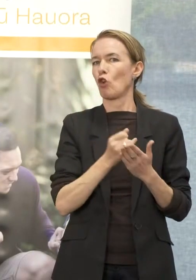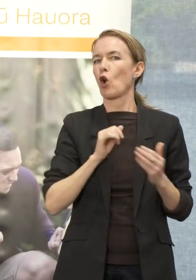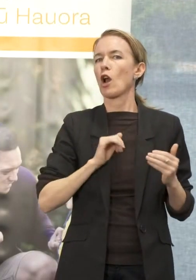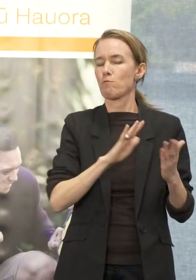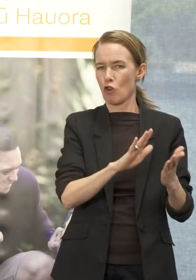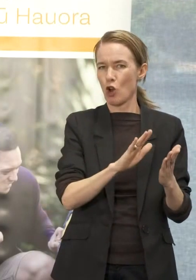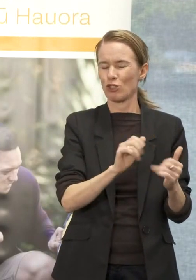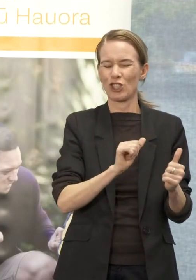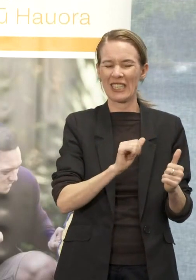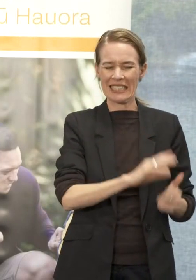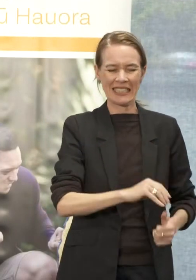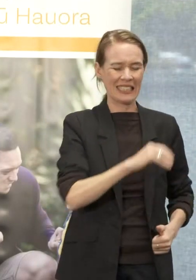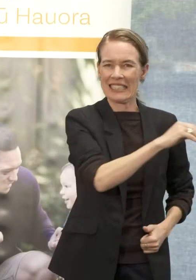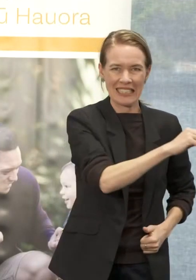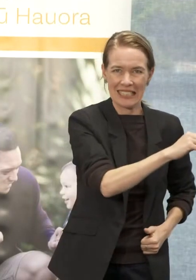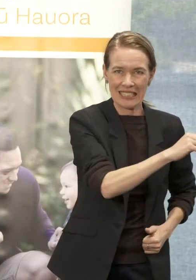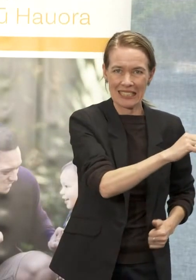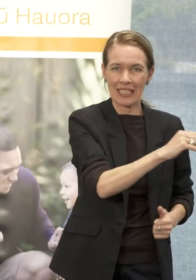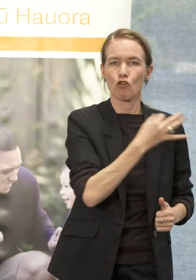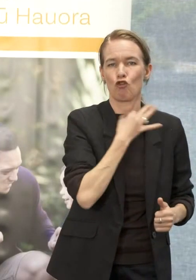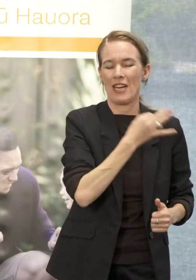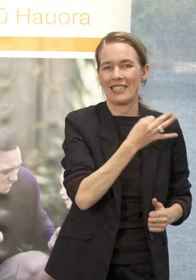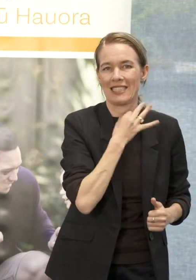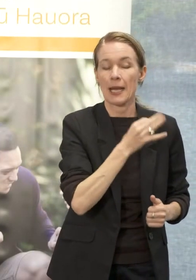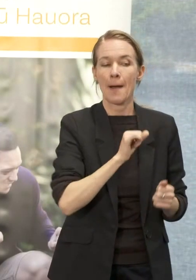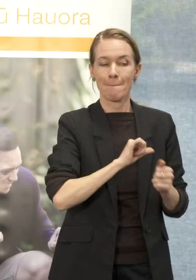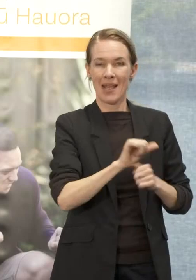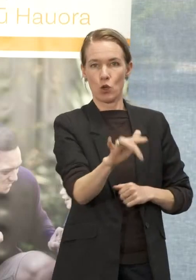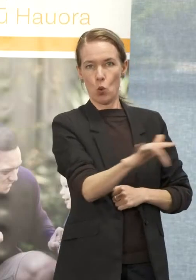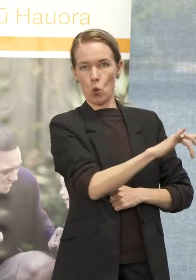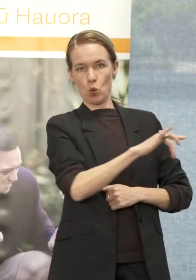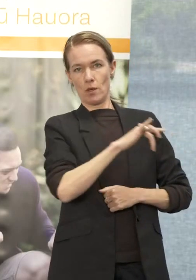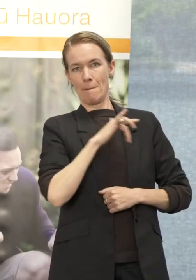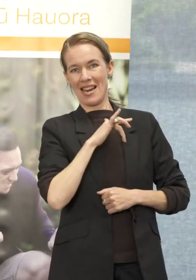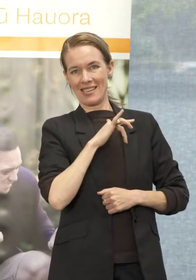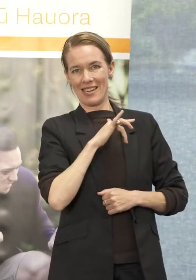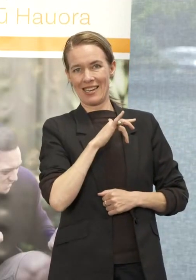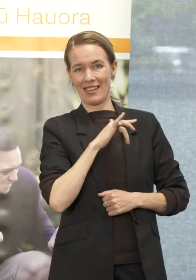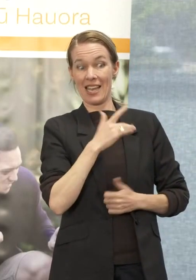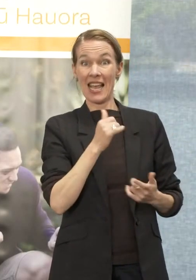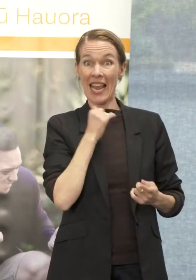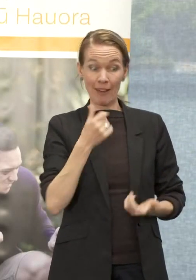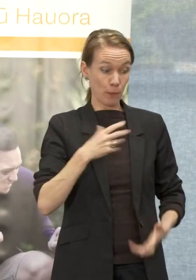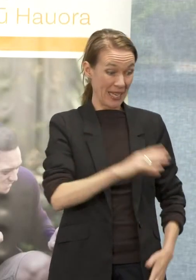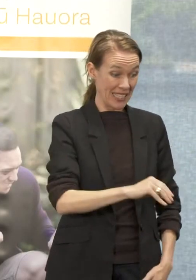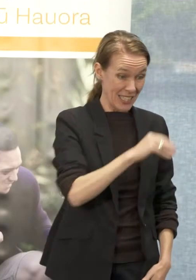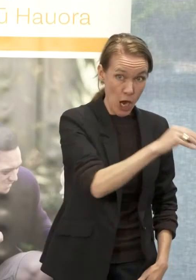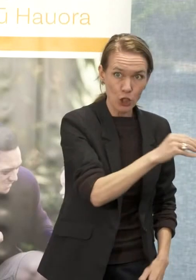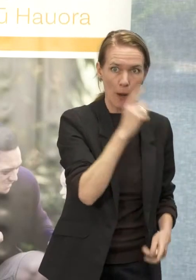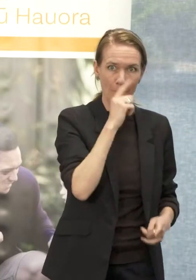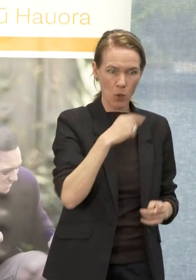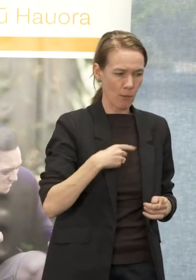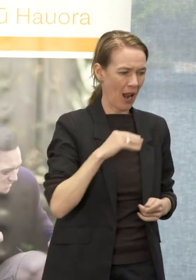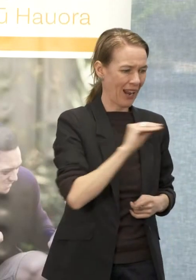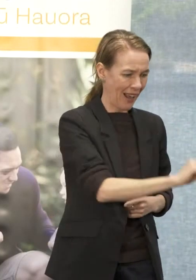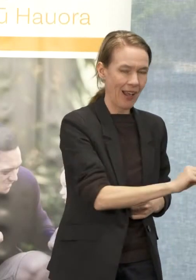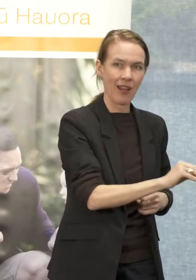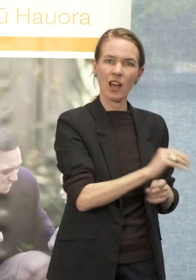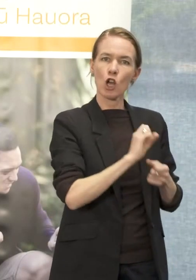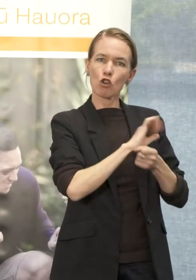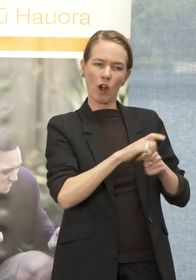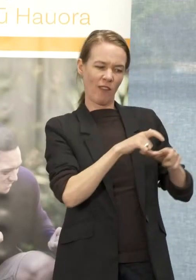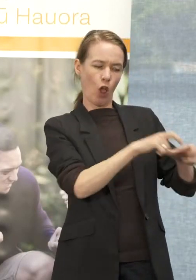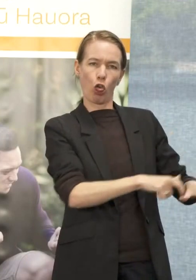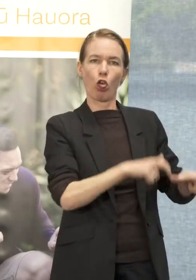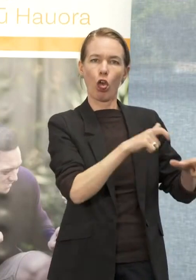lids because it provides an extra opportunity for potential contamination. Can you still consider it very rare for that